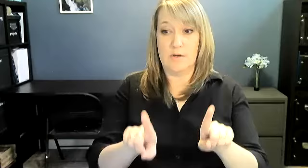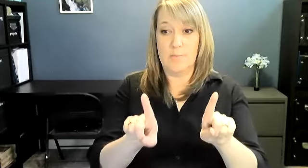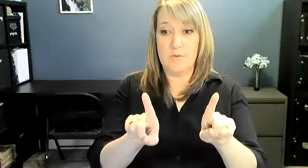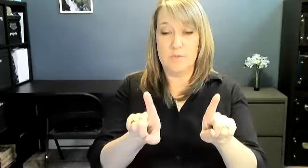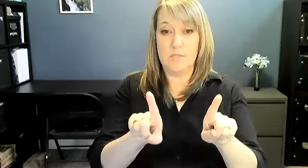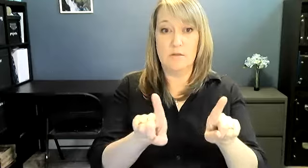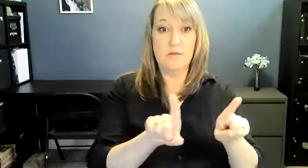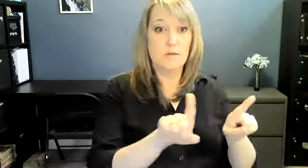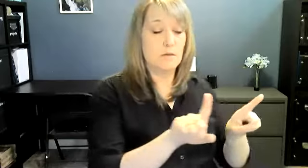come out.